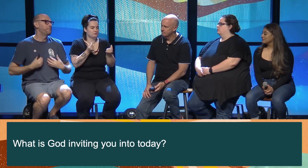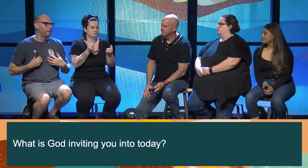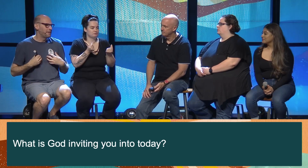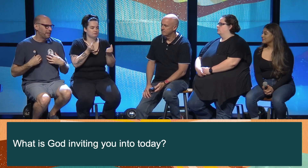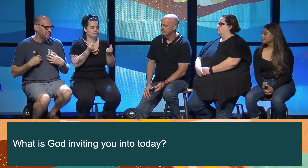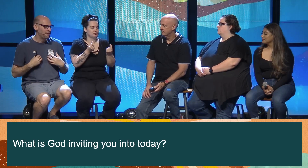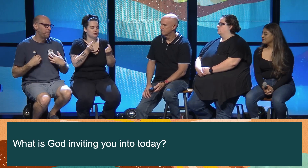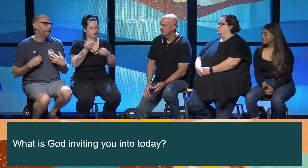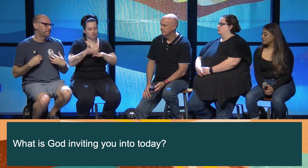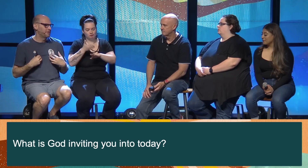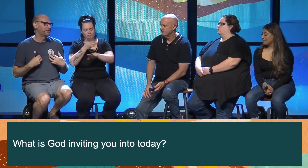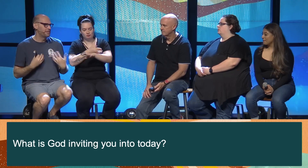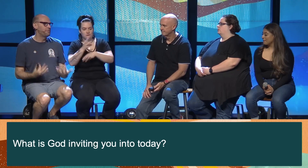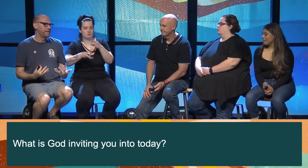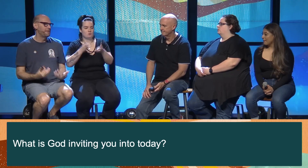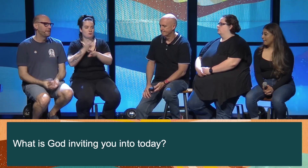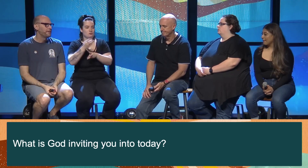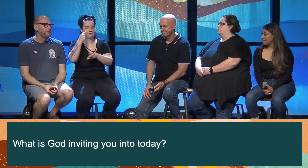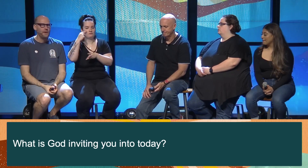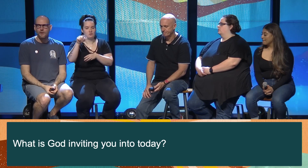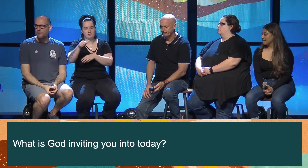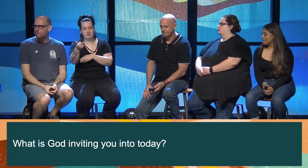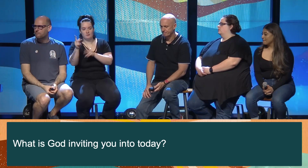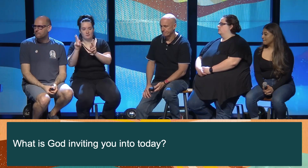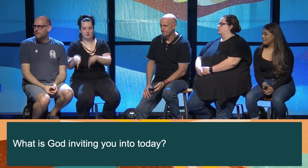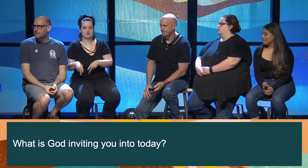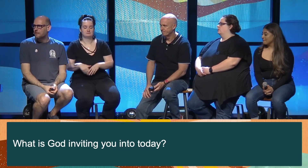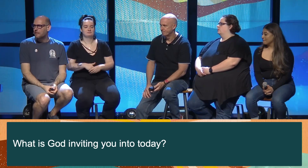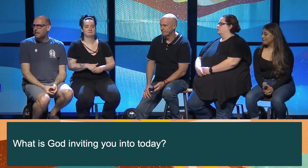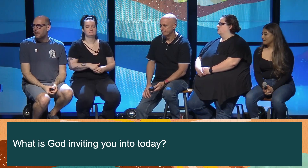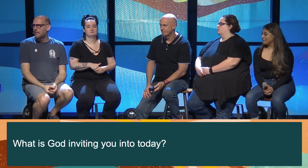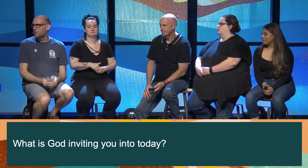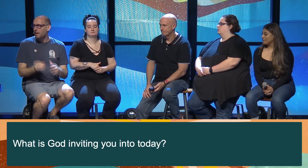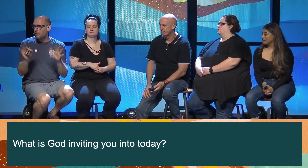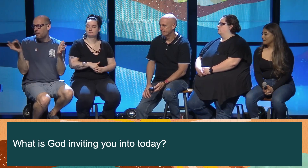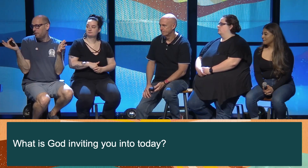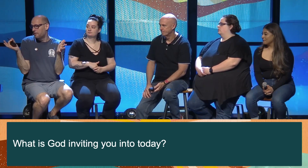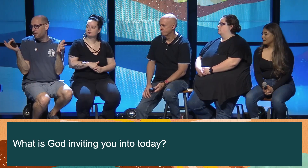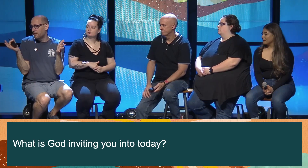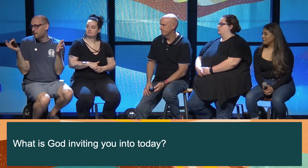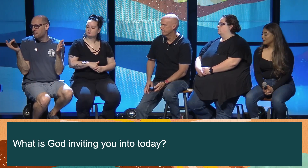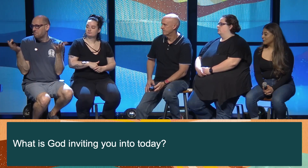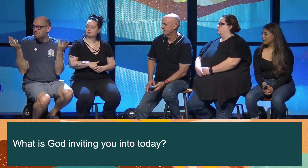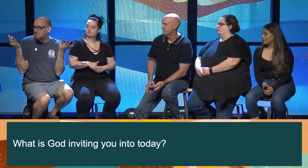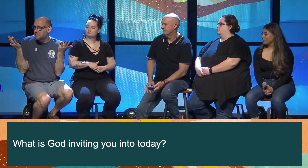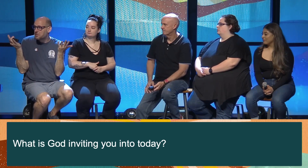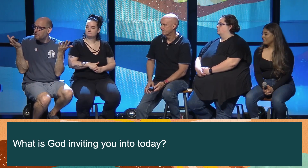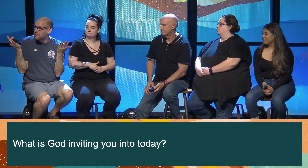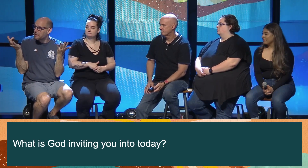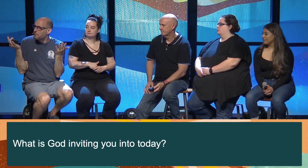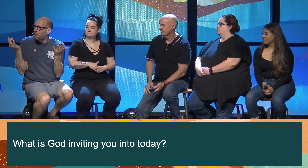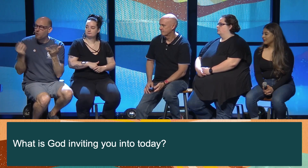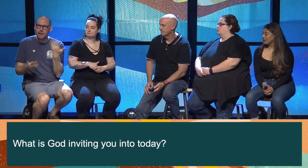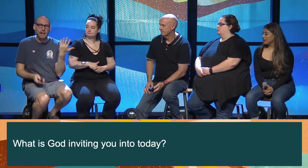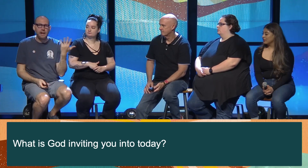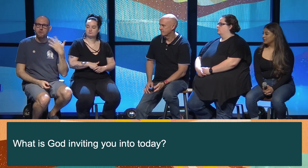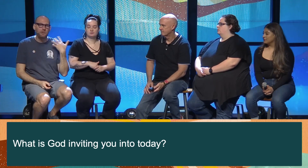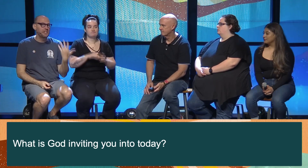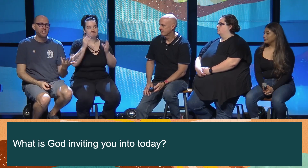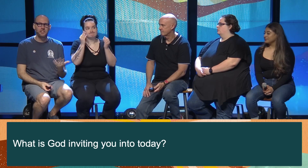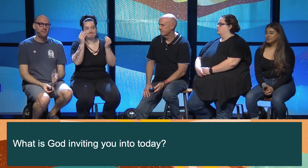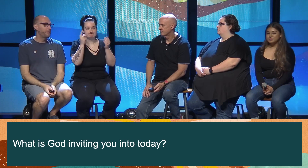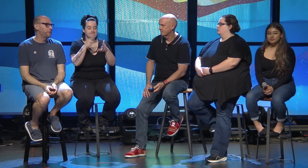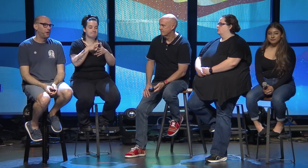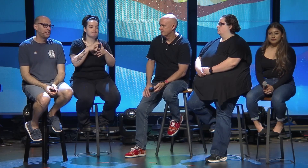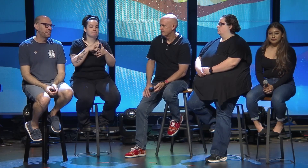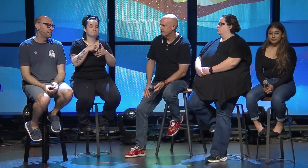can I do to make myself the best version of me? And so we have a couple of things you might think about. One, I would